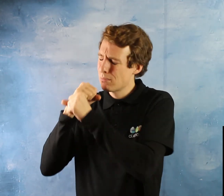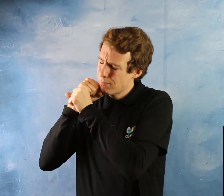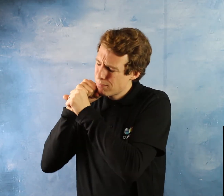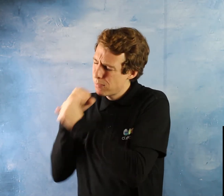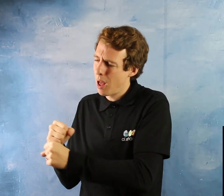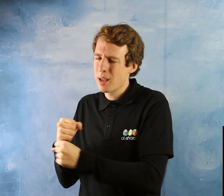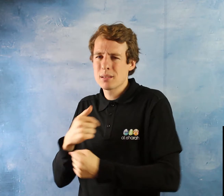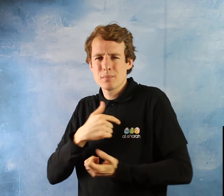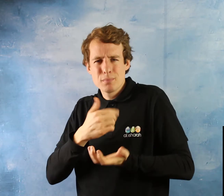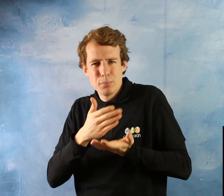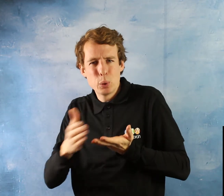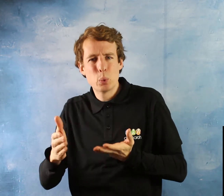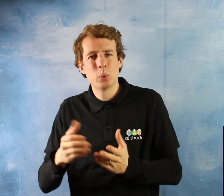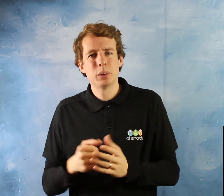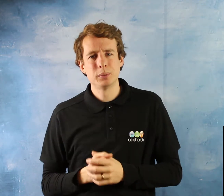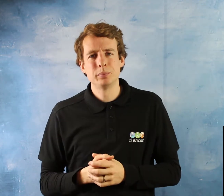the vehicle of the